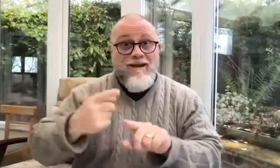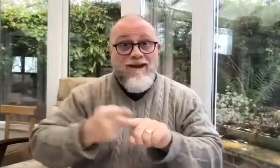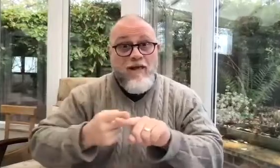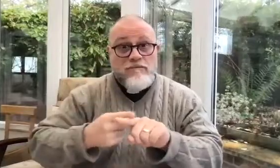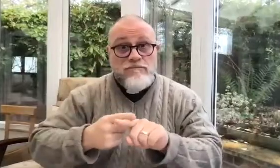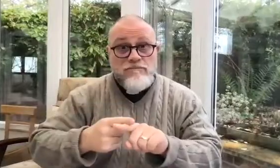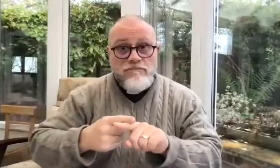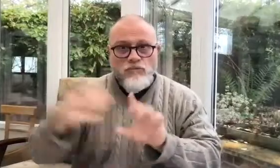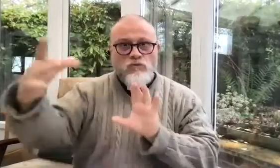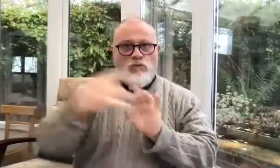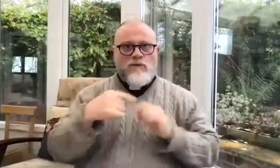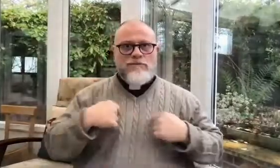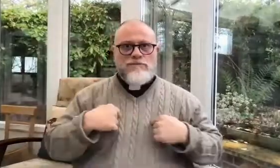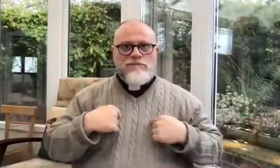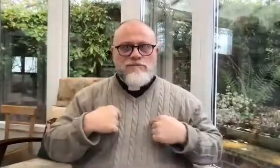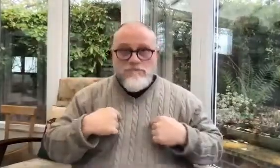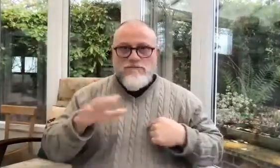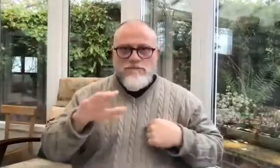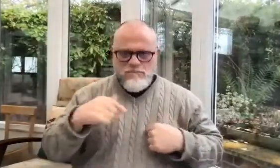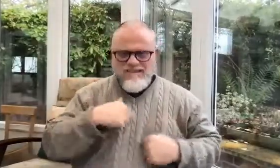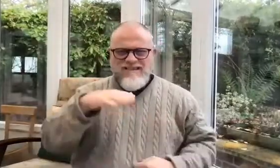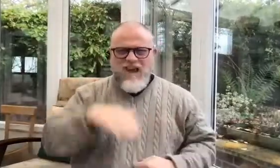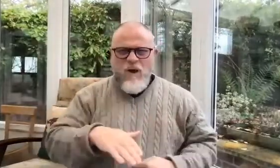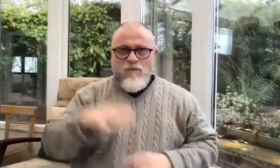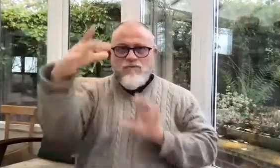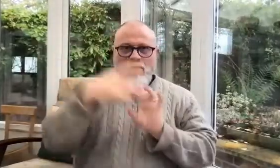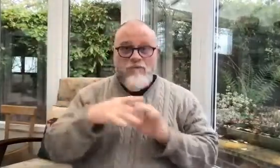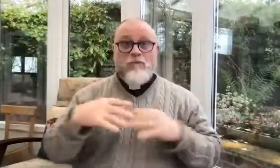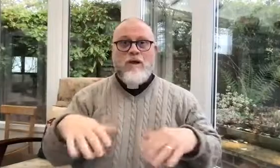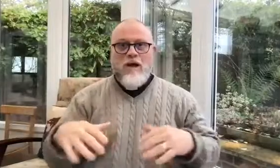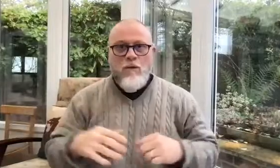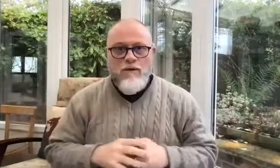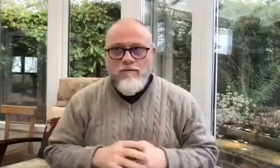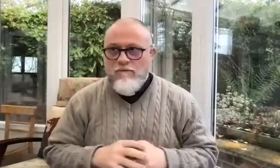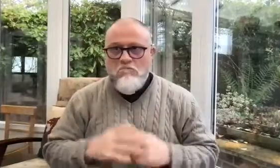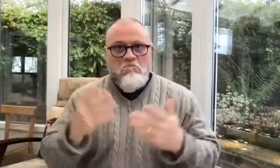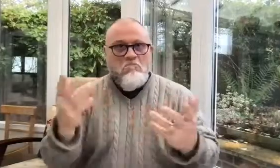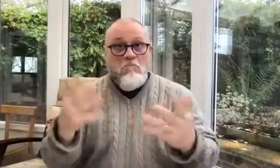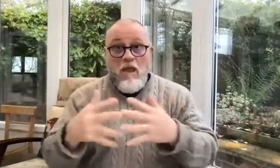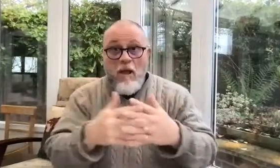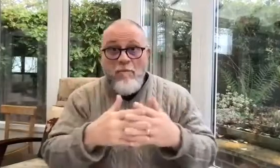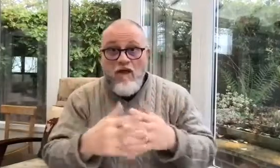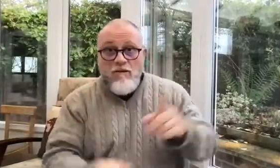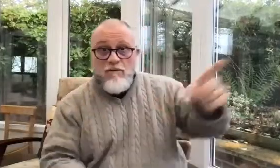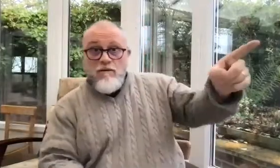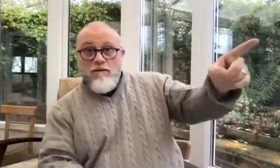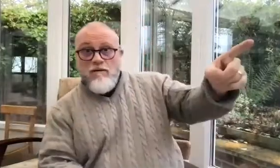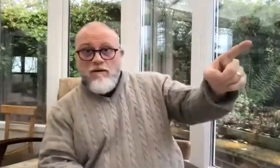from north of England who have contacted me, and I'm thinking, I'm in the south, wow.